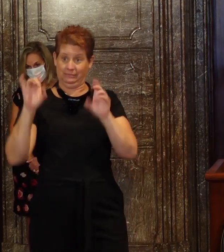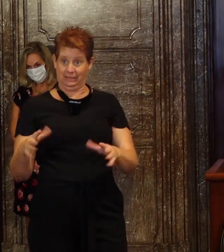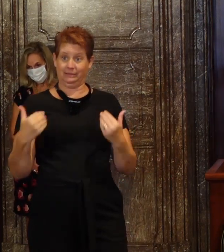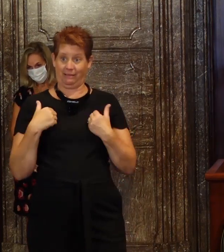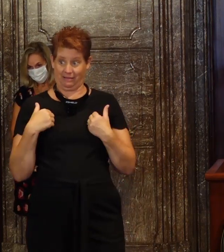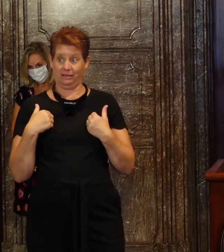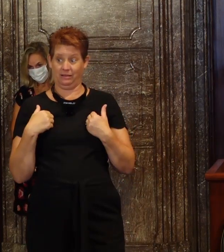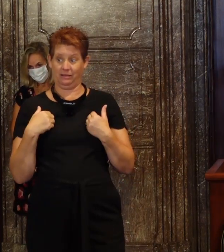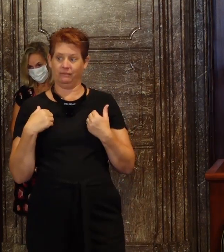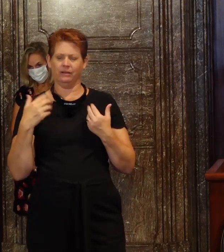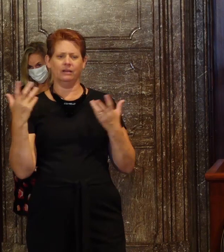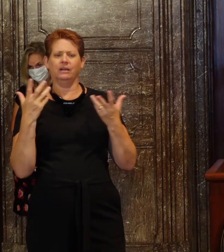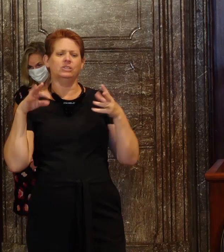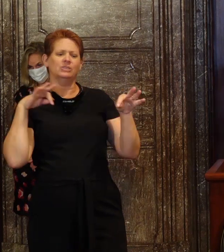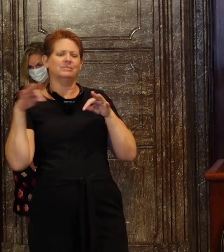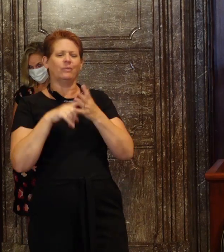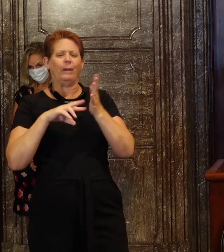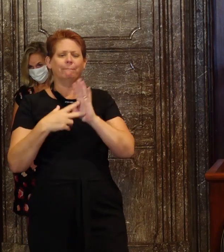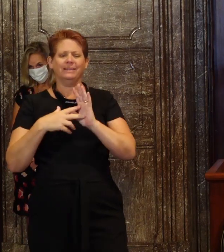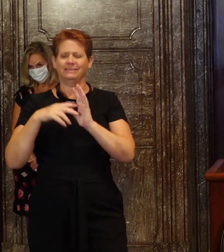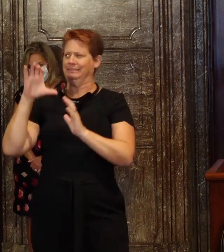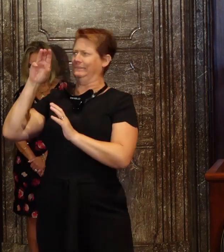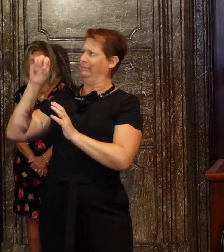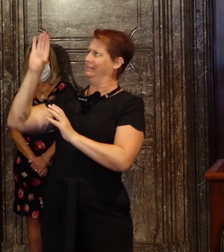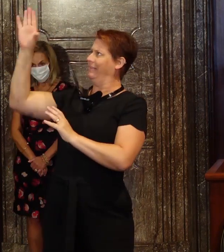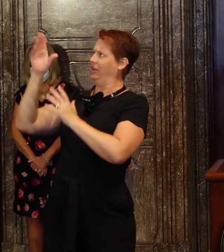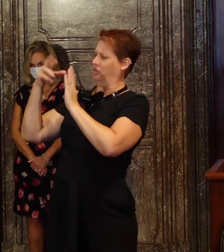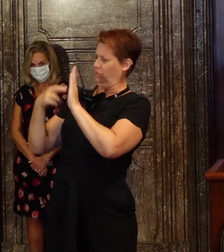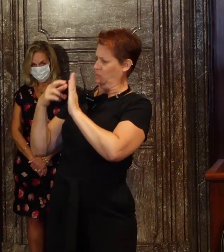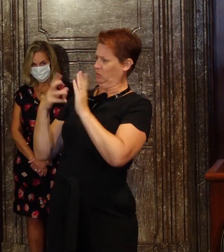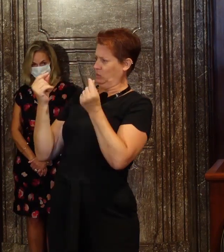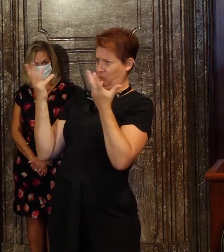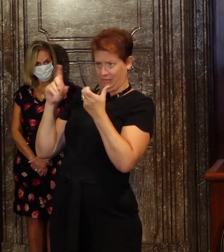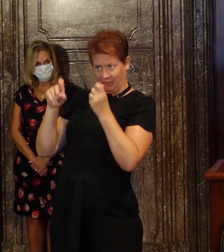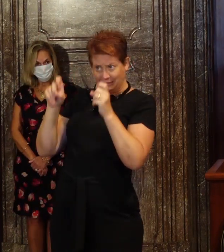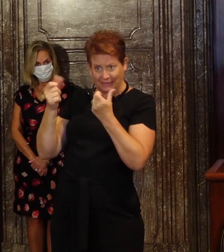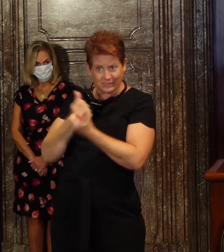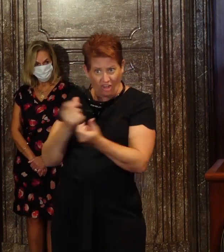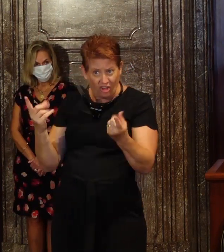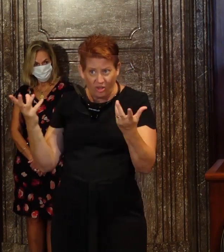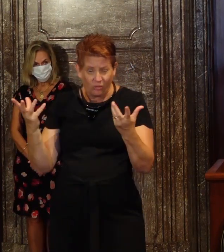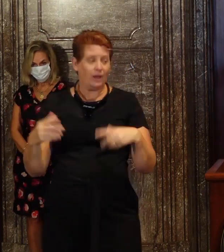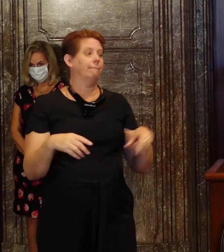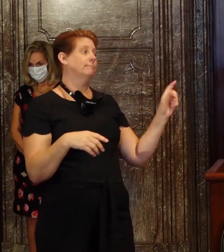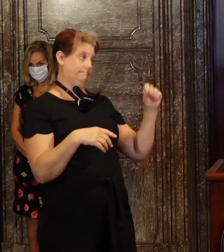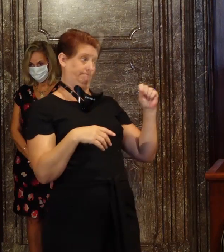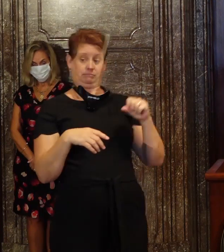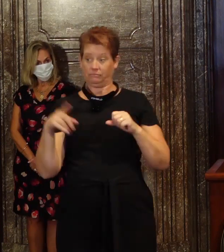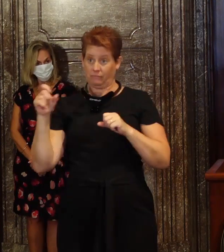can you explain in layman's terms what the CMS guidelines are for a facility? Do they have to test everyone? Yes. One positive test? Okay. Yes, they have to